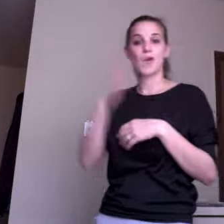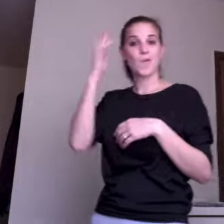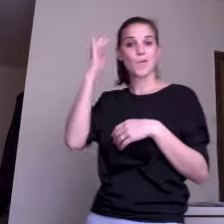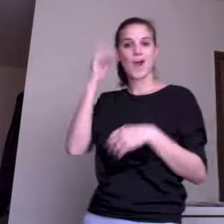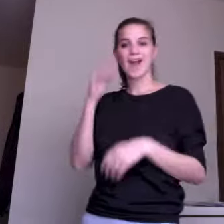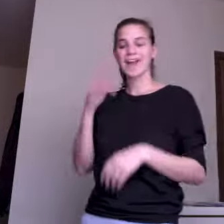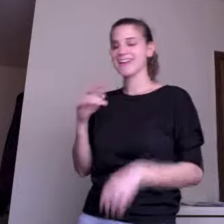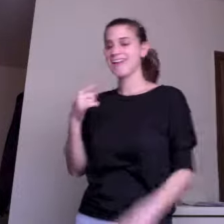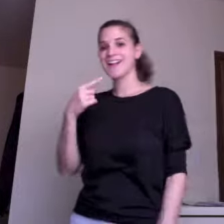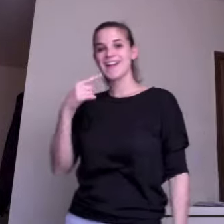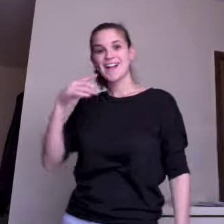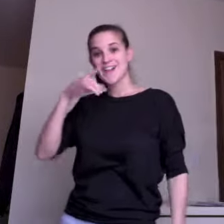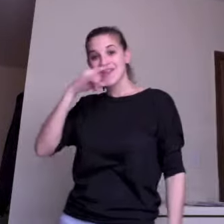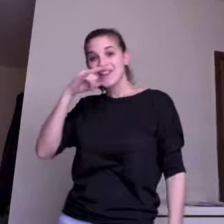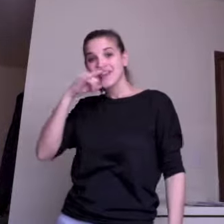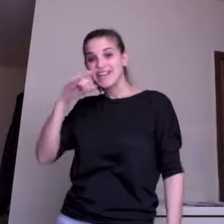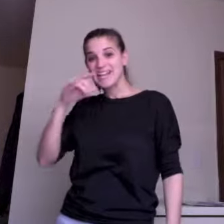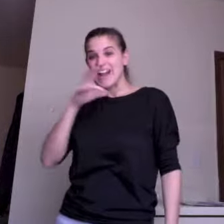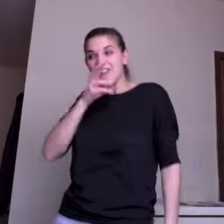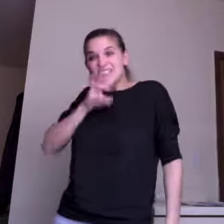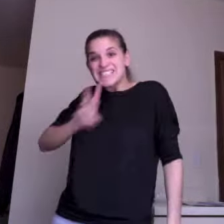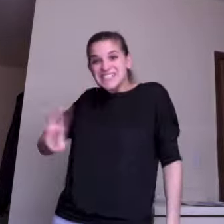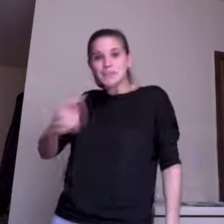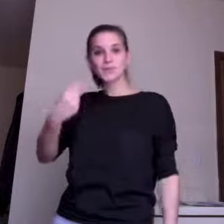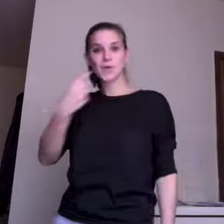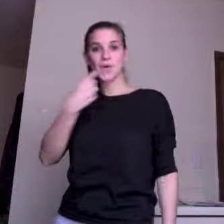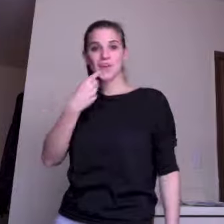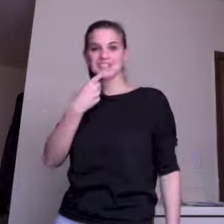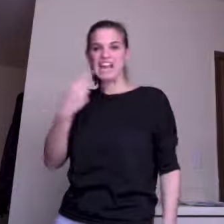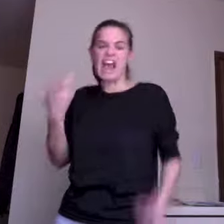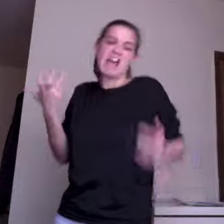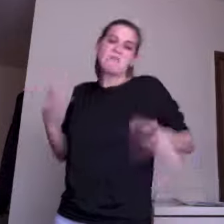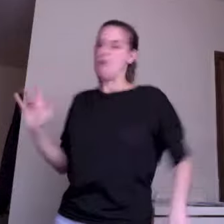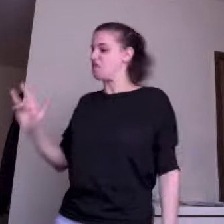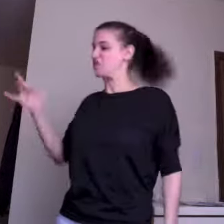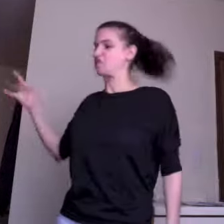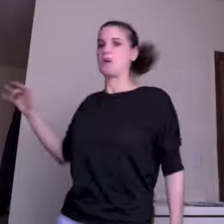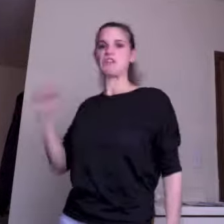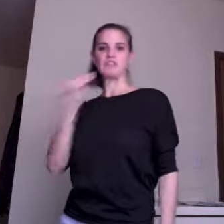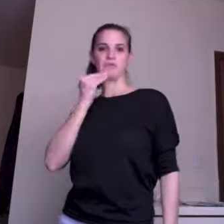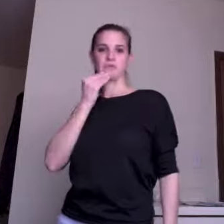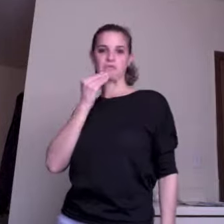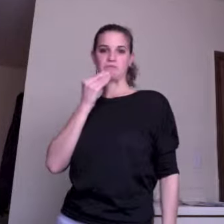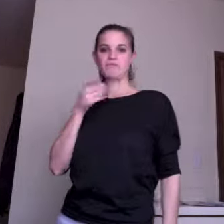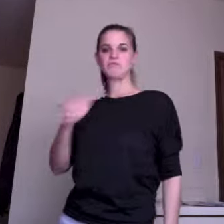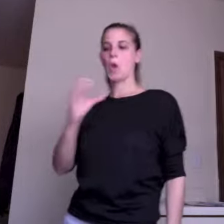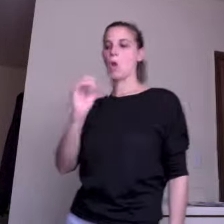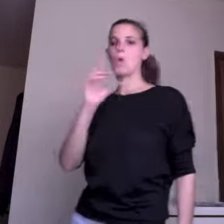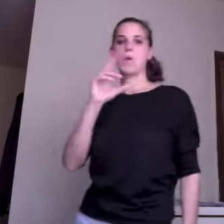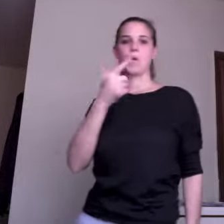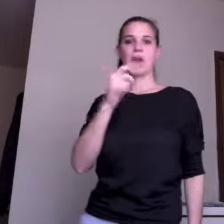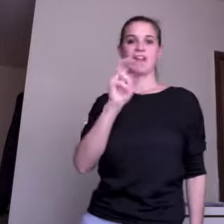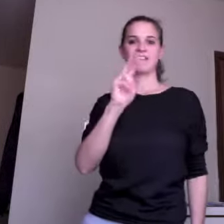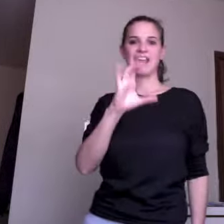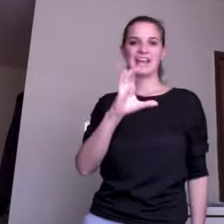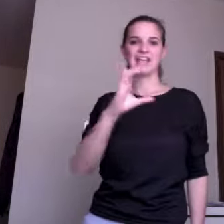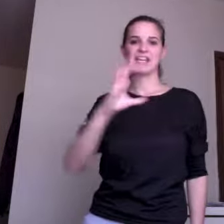cereal. And that, my friends, is how we can make a difference, one kid at a time. So next time you're at the grocery store,